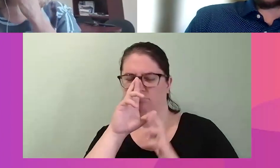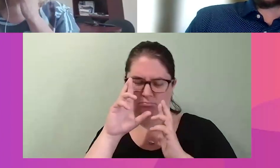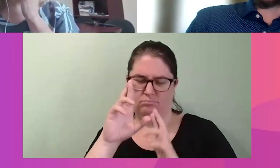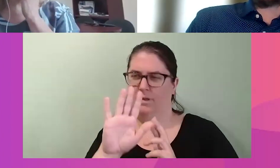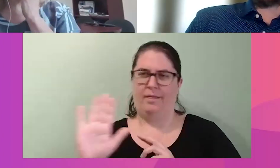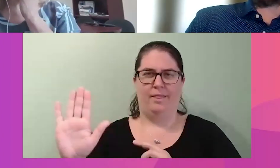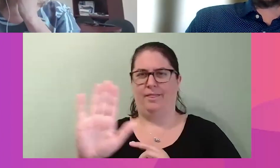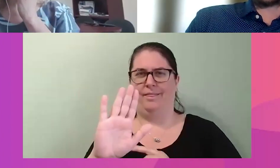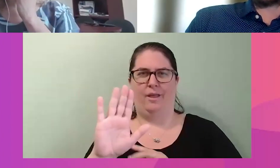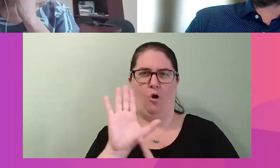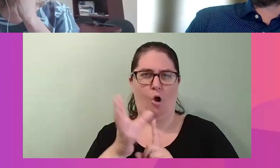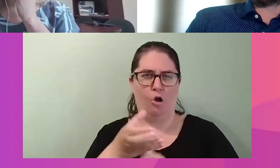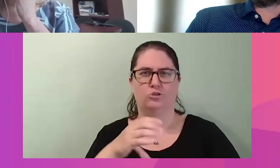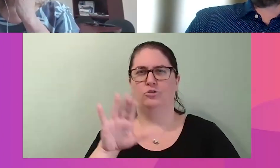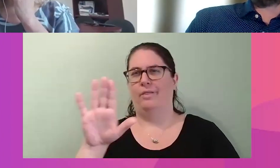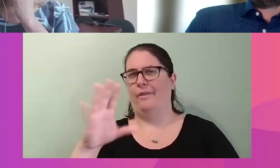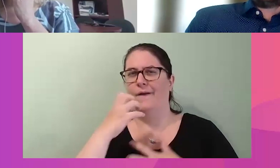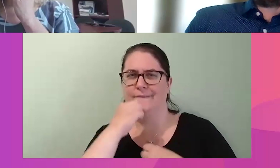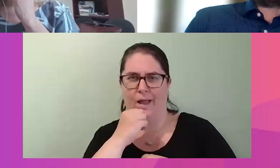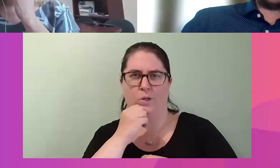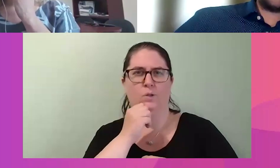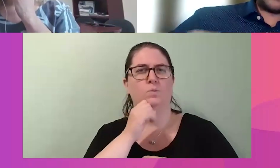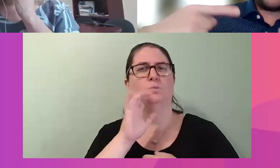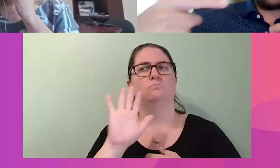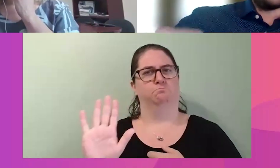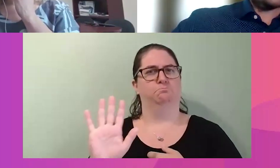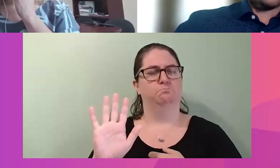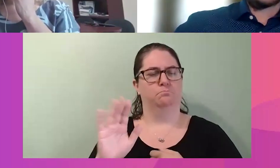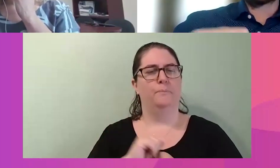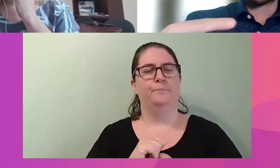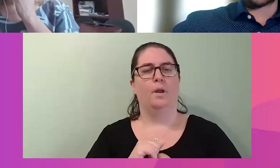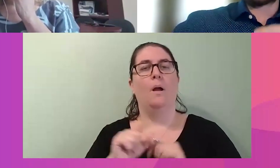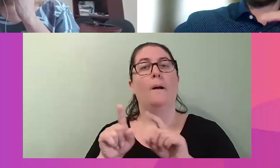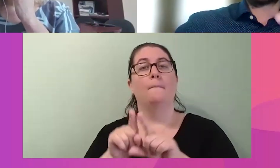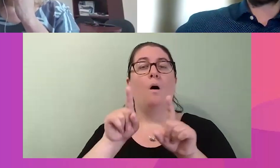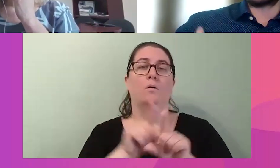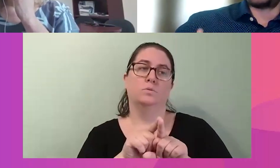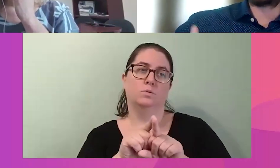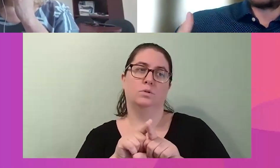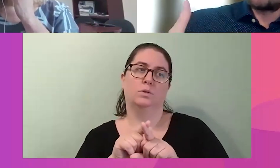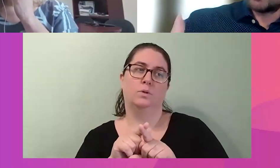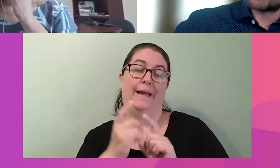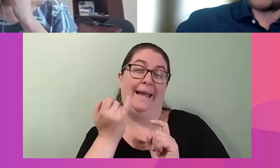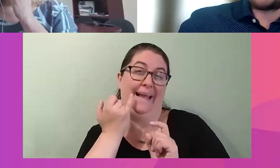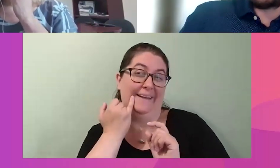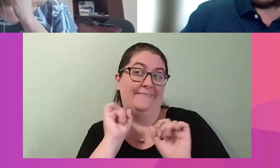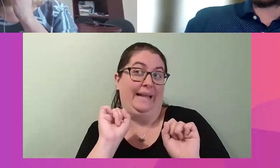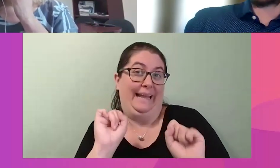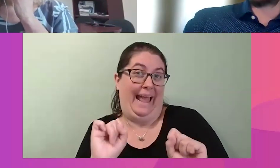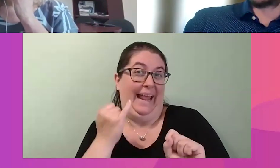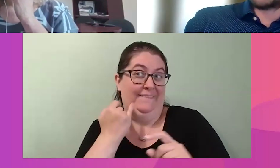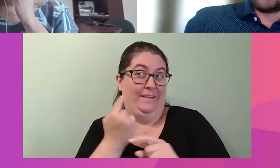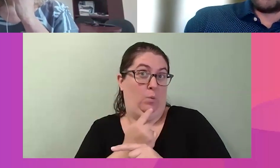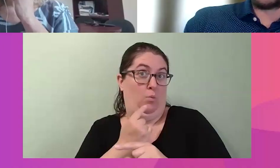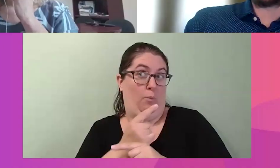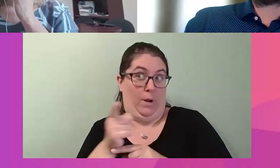cultural values and sensitivities around that. And then we also value like the idea of restoring a relationship, again, when appropriate and when